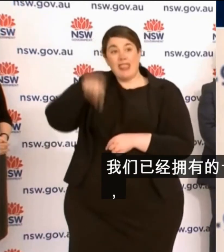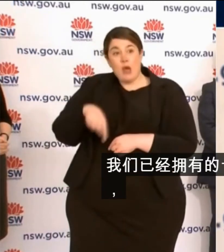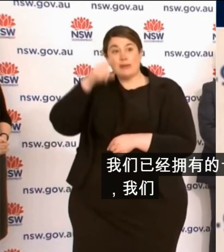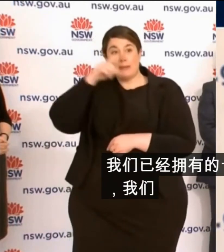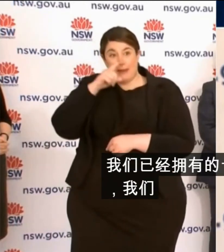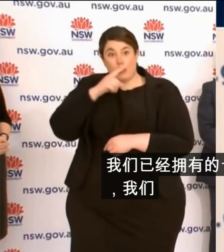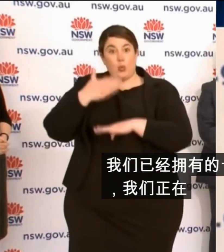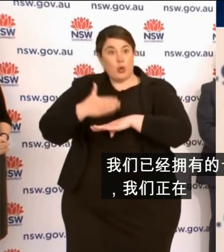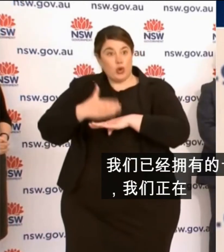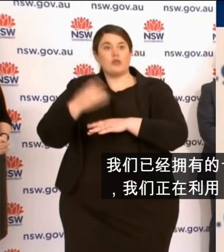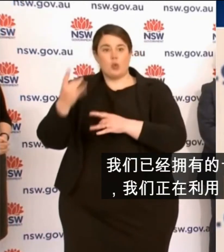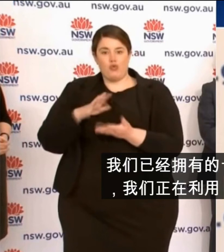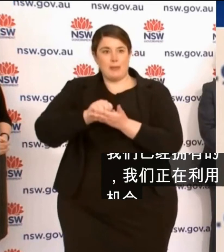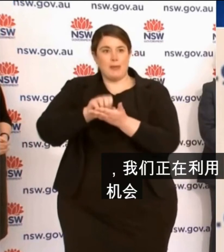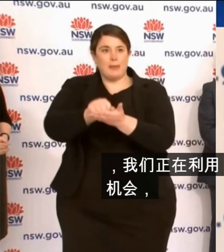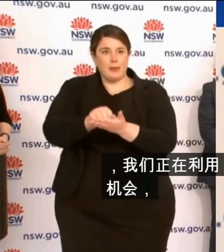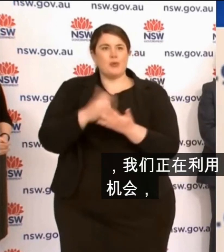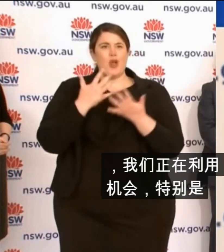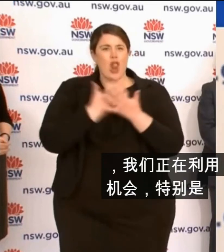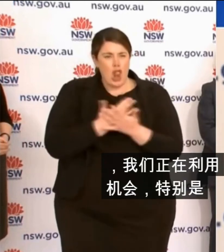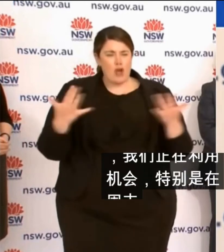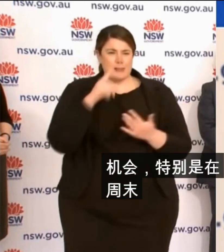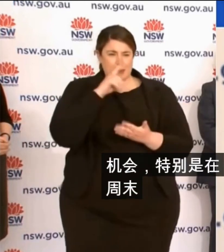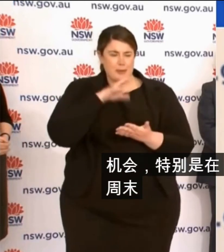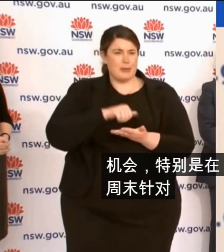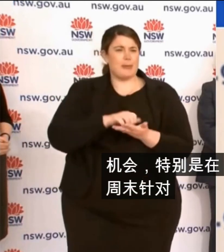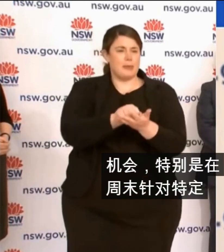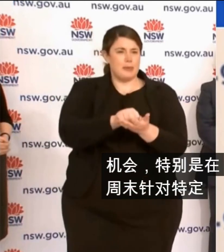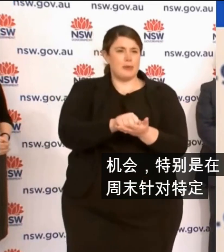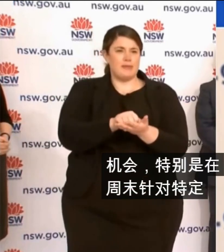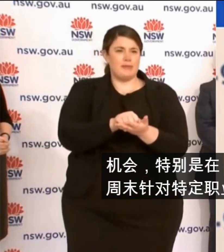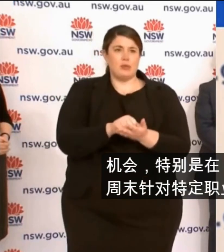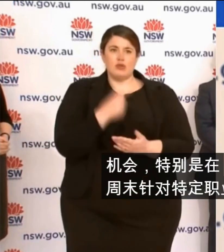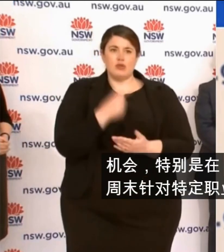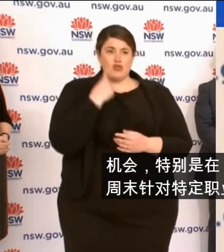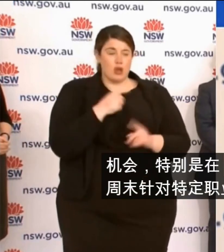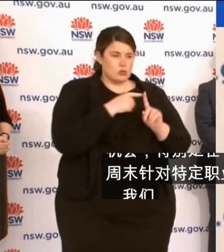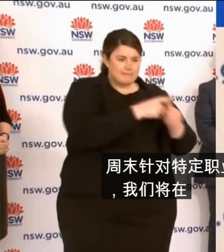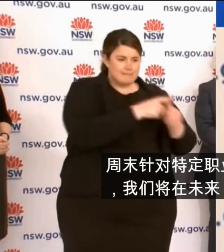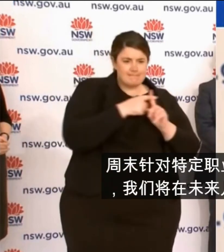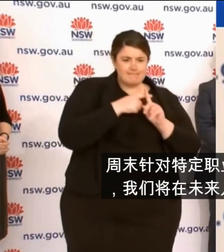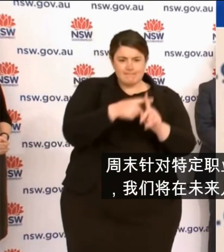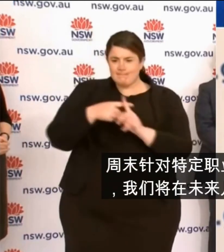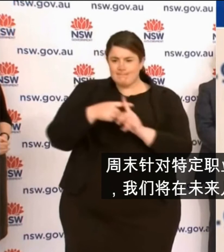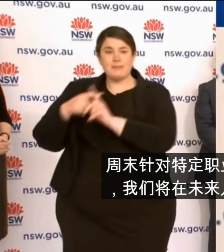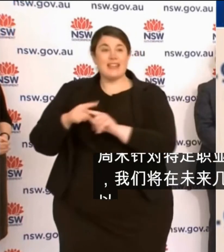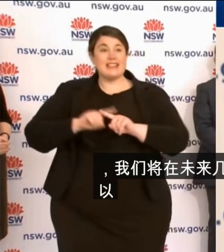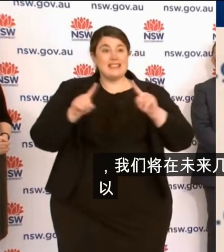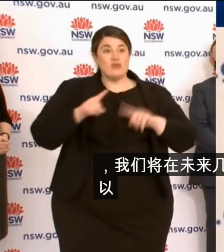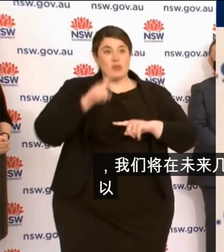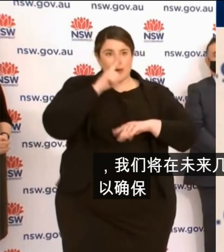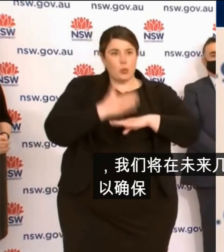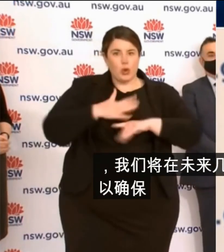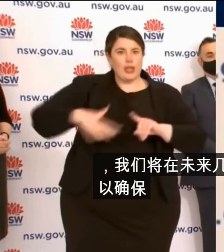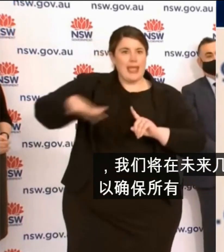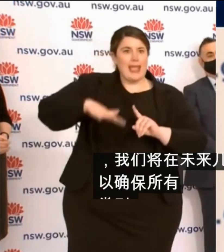in place. And we're using opportunities, especially over the weekend, to target specific occupations, and we'll have more to say about that in coming